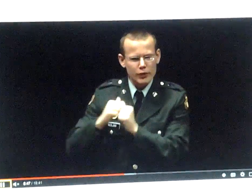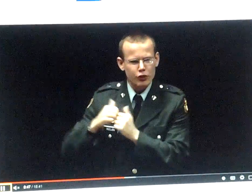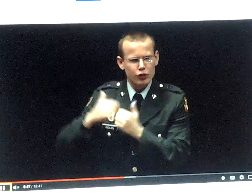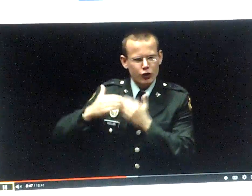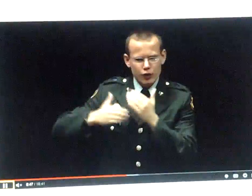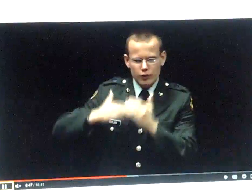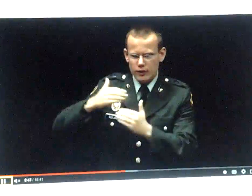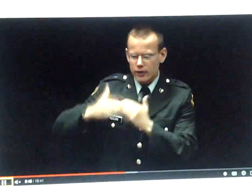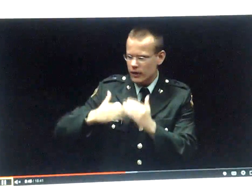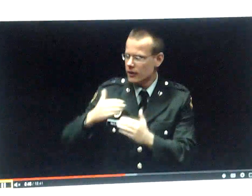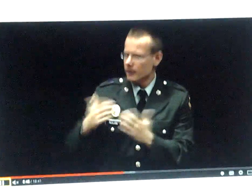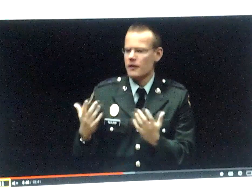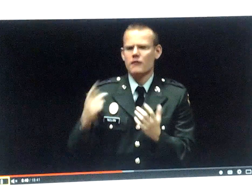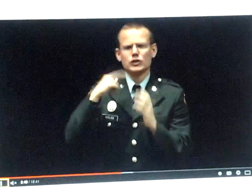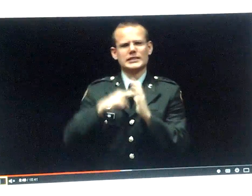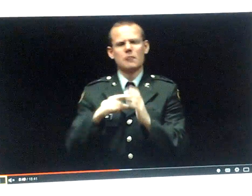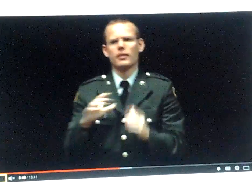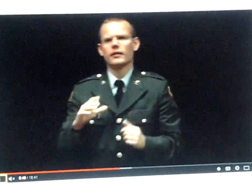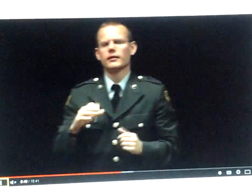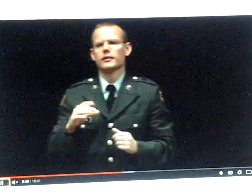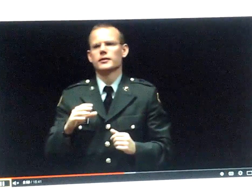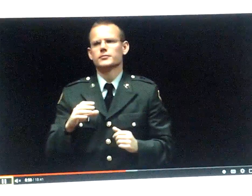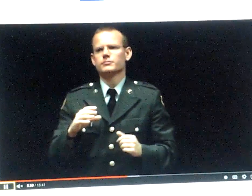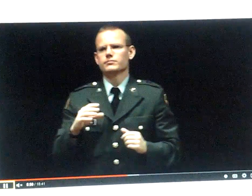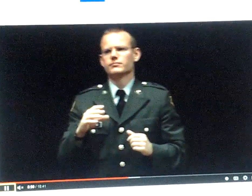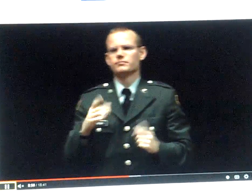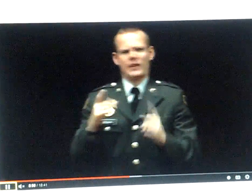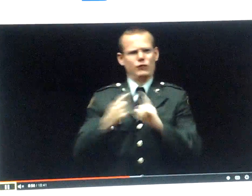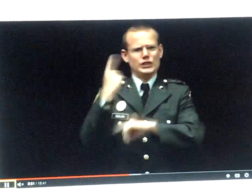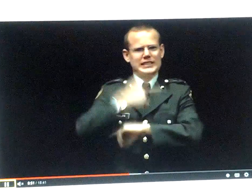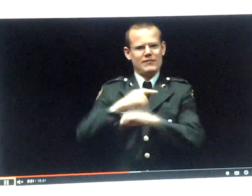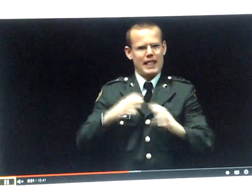I want to learn how to be social with the other guys.